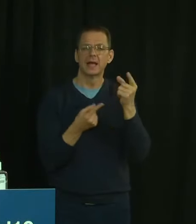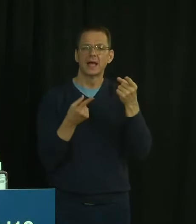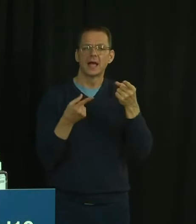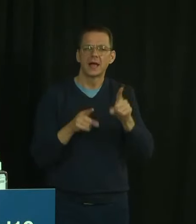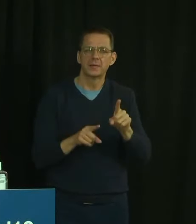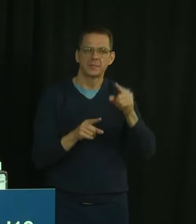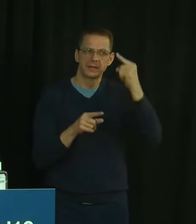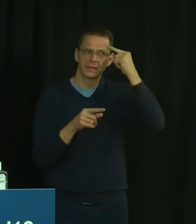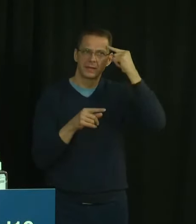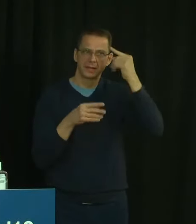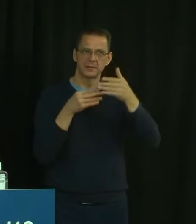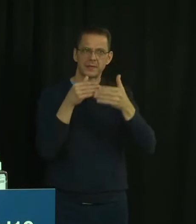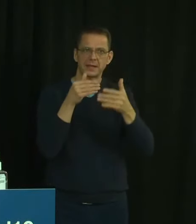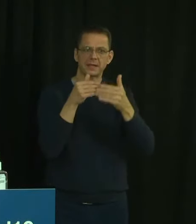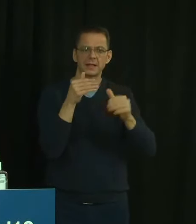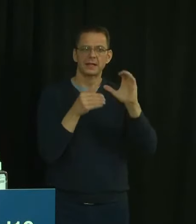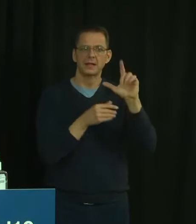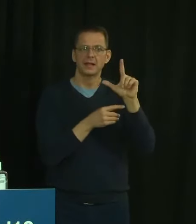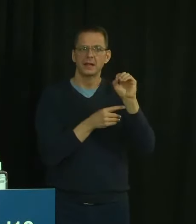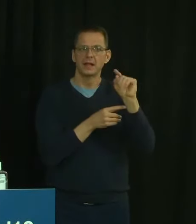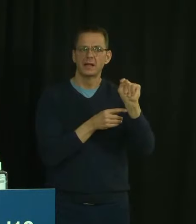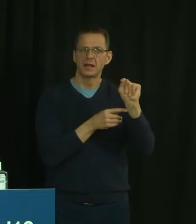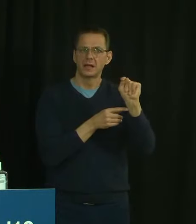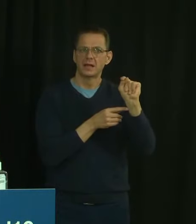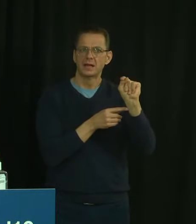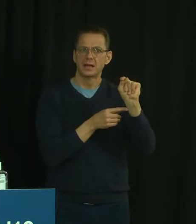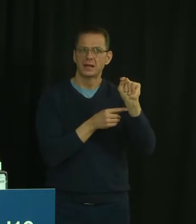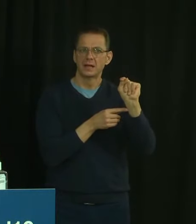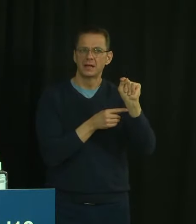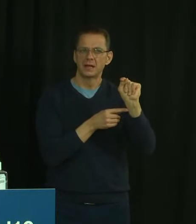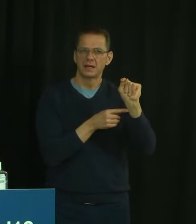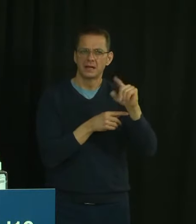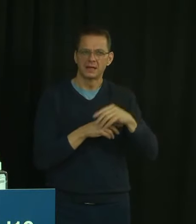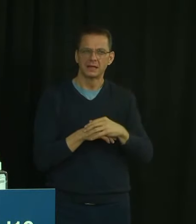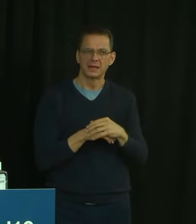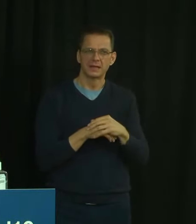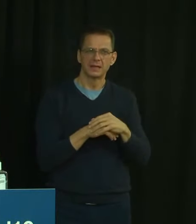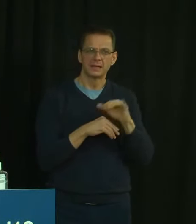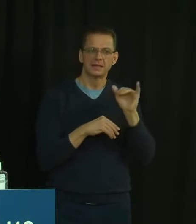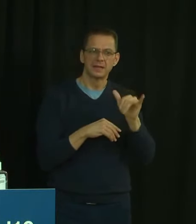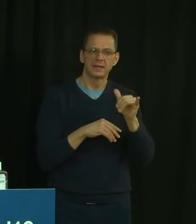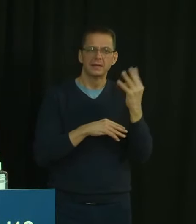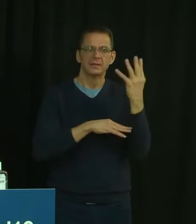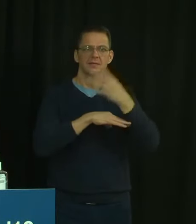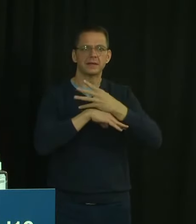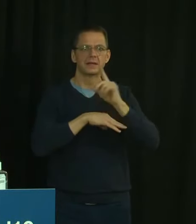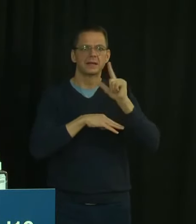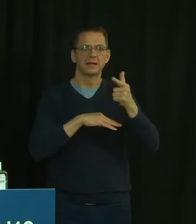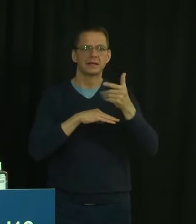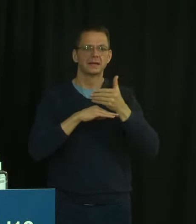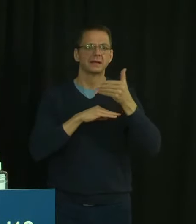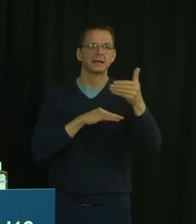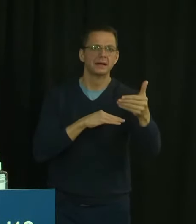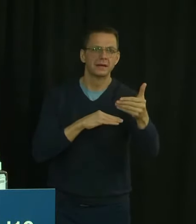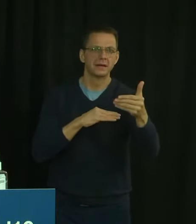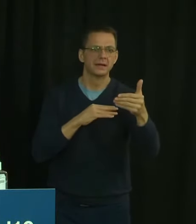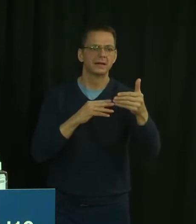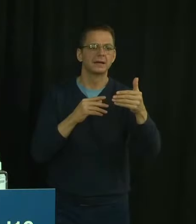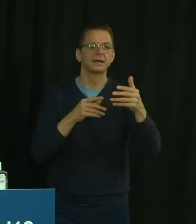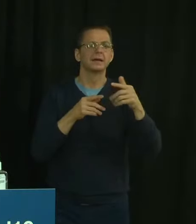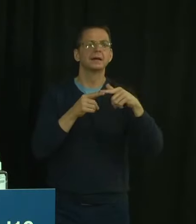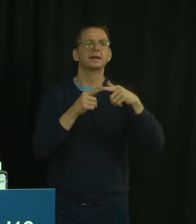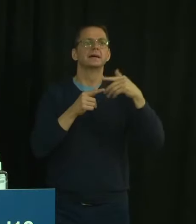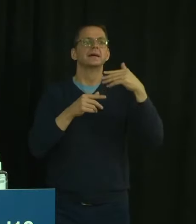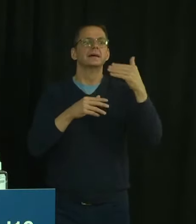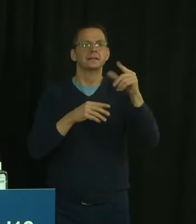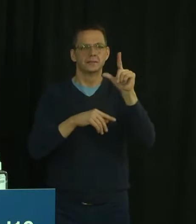point seem to be linked to AstraZeneca, possibly through an immune response. There is no evidence of any similar